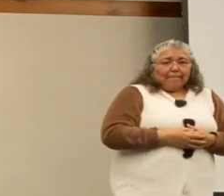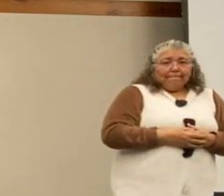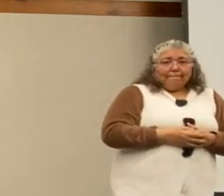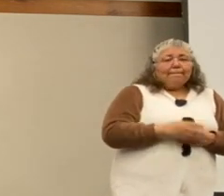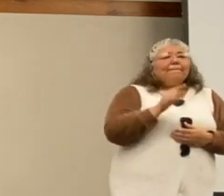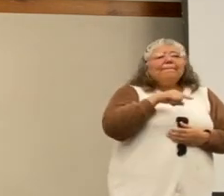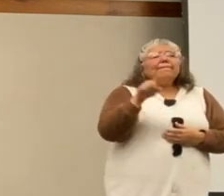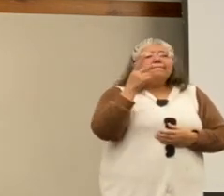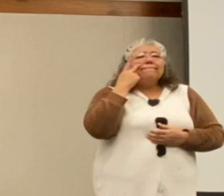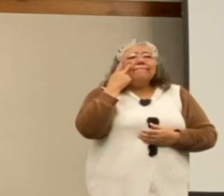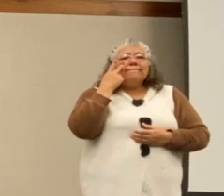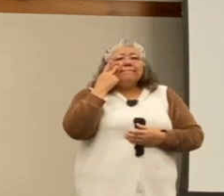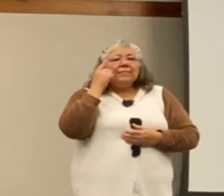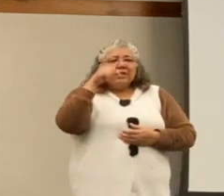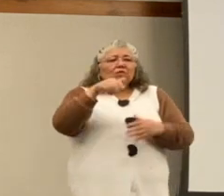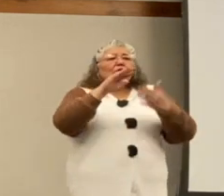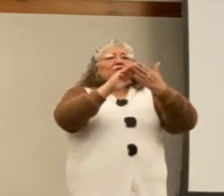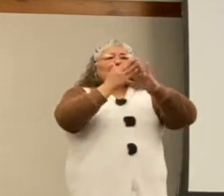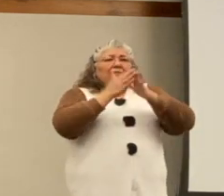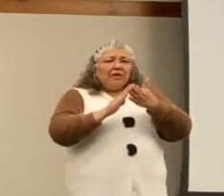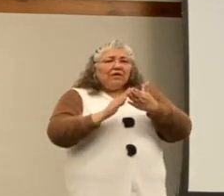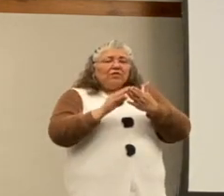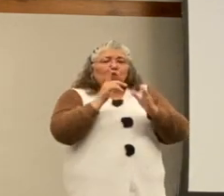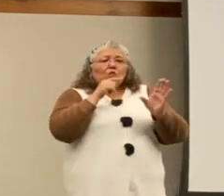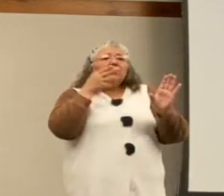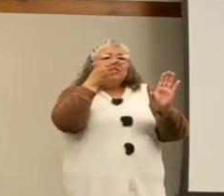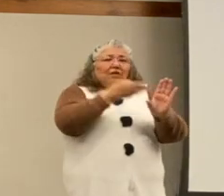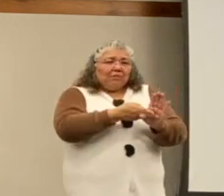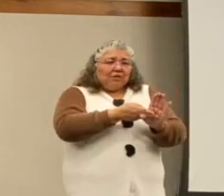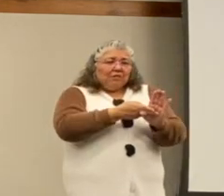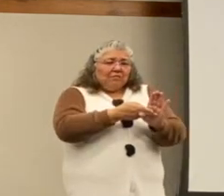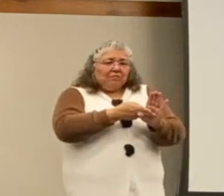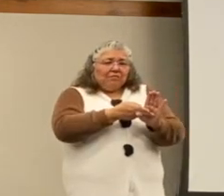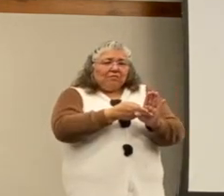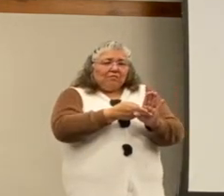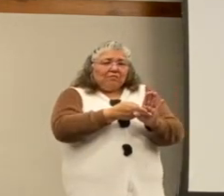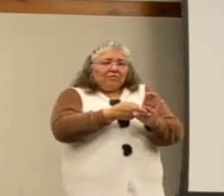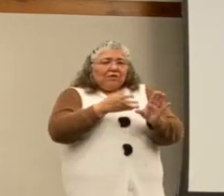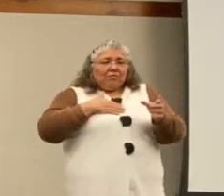pastor. You see, it was peace who stepped in to his life.